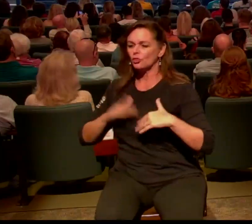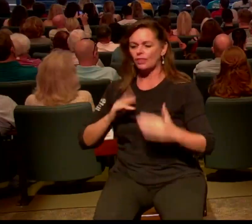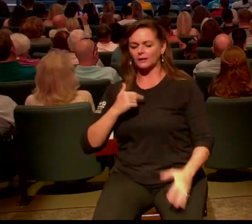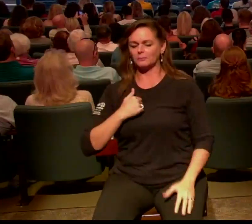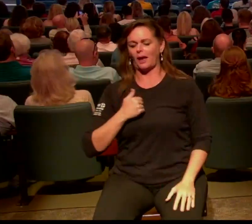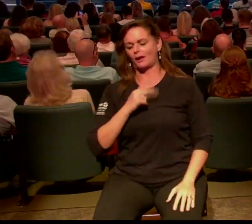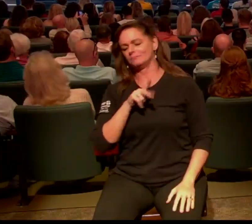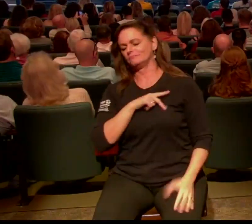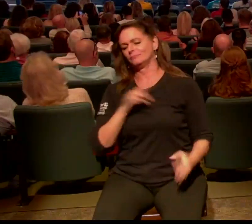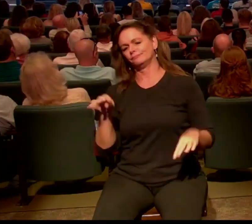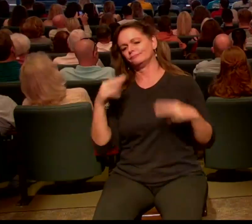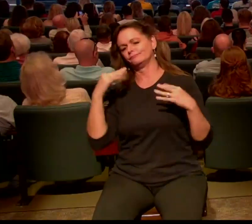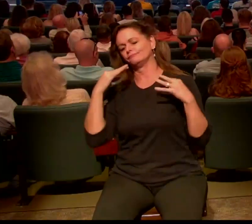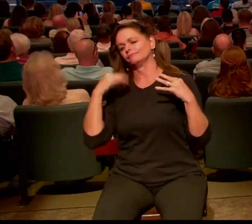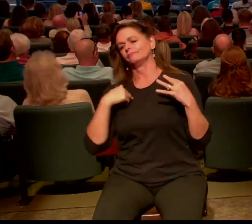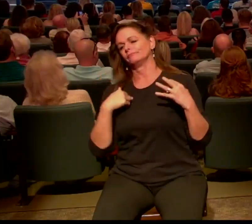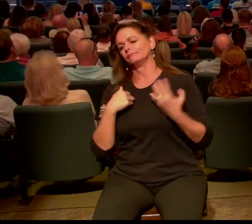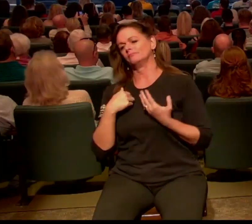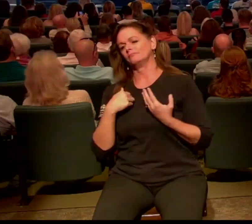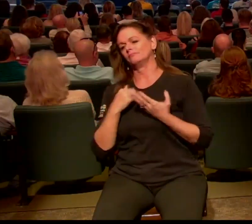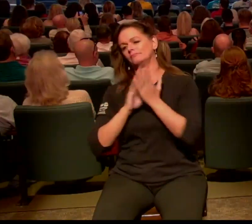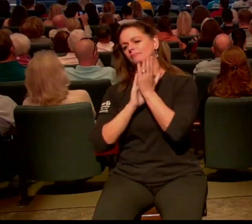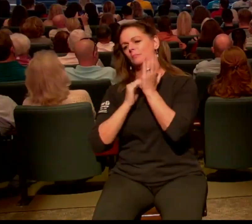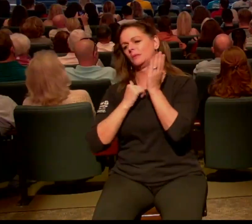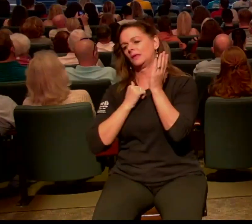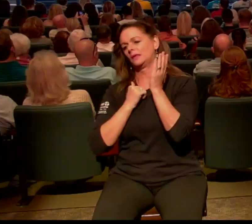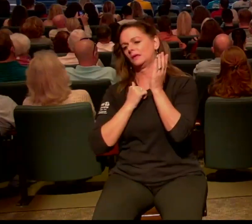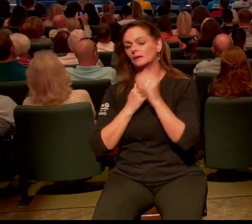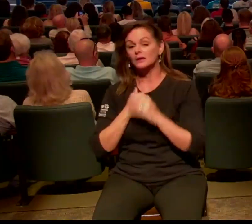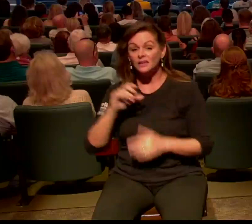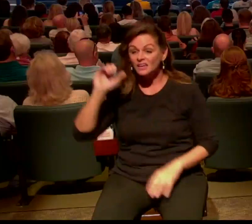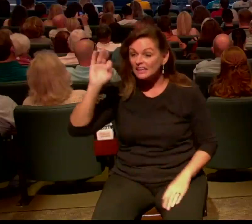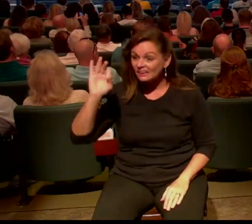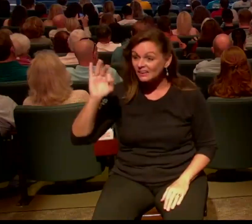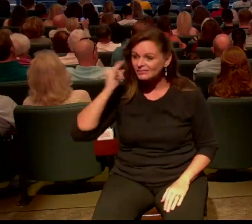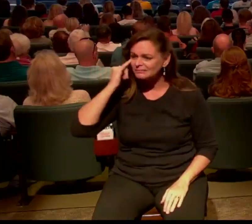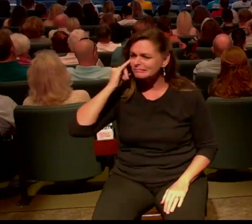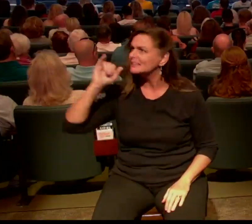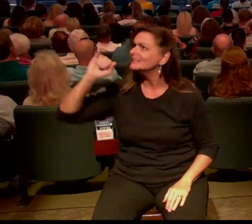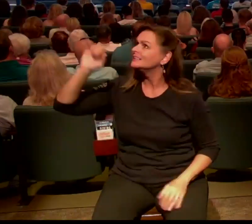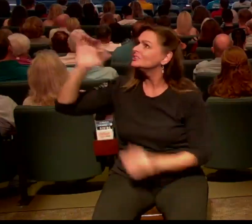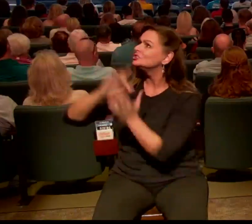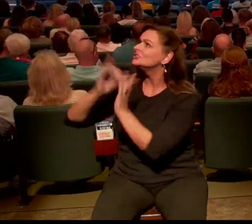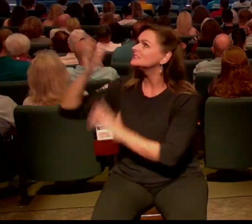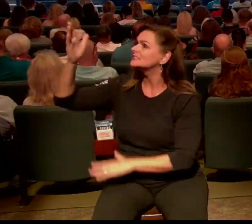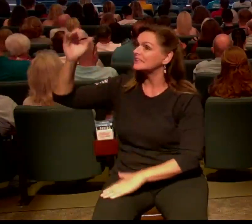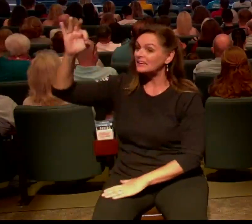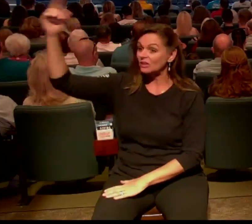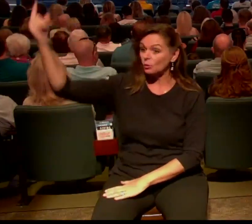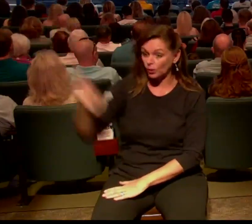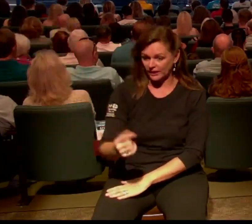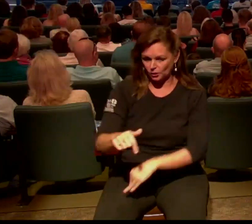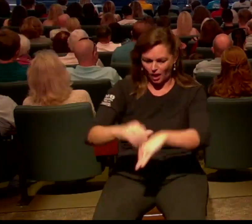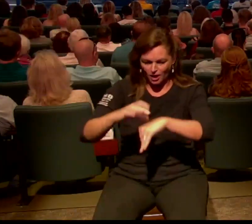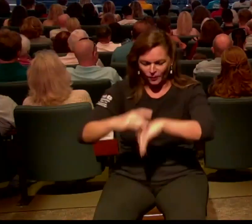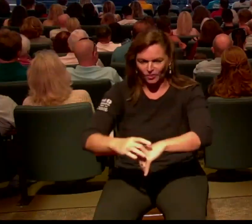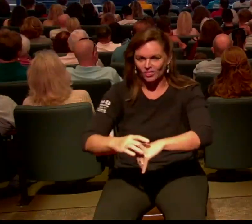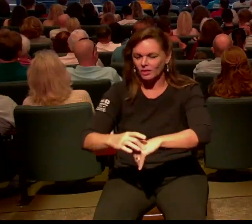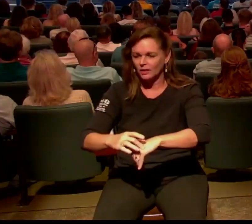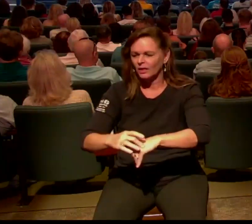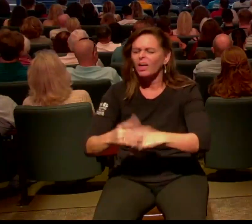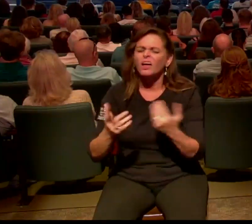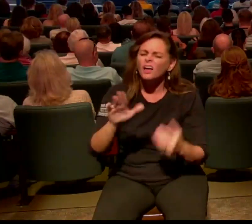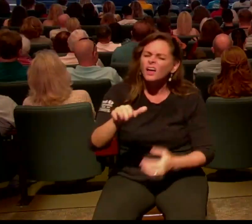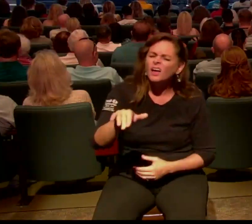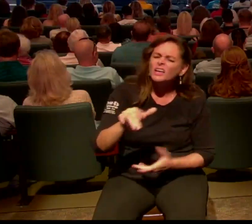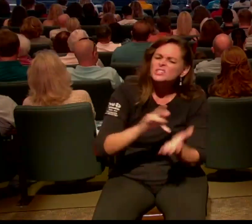personal glory. And if Jesus were here and we'd say, "Jesus, what is leadership all about?" He'd say,